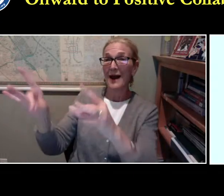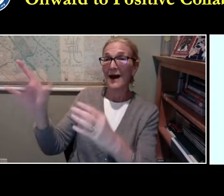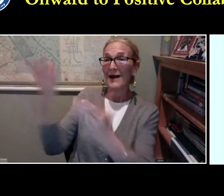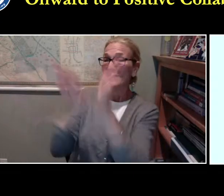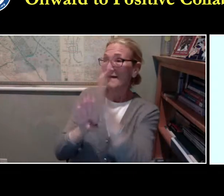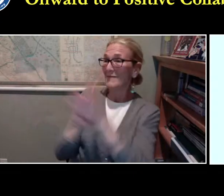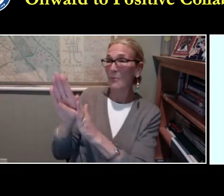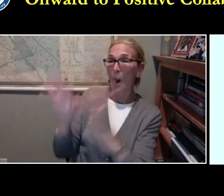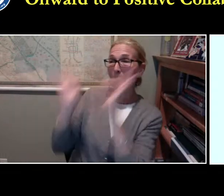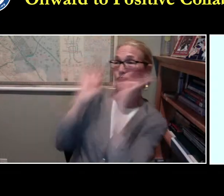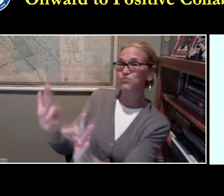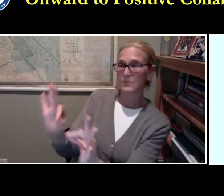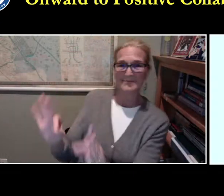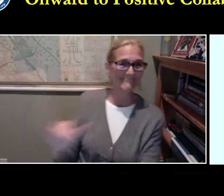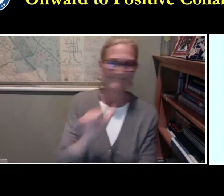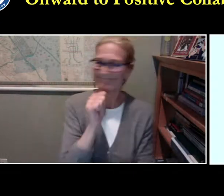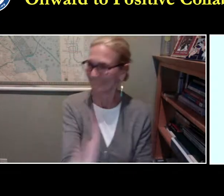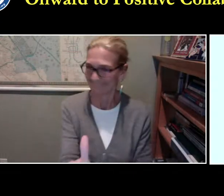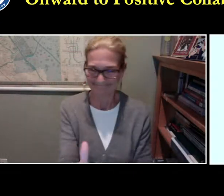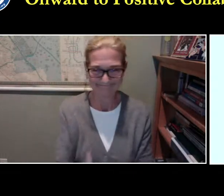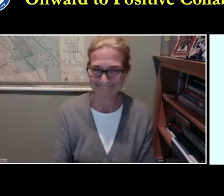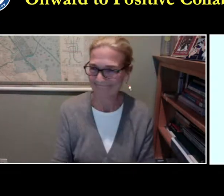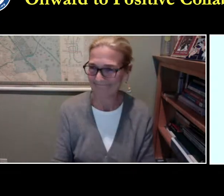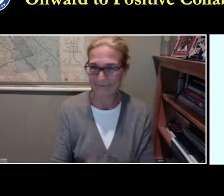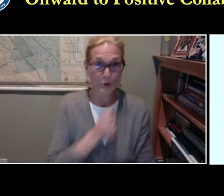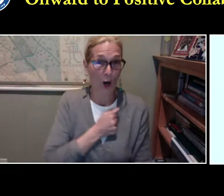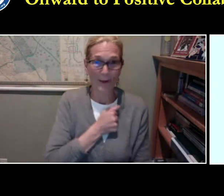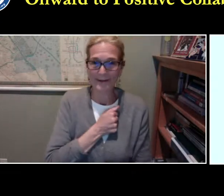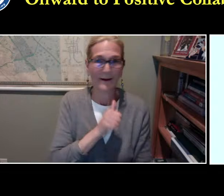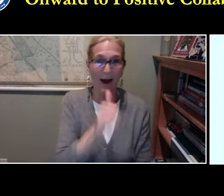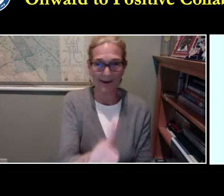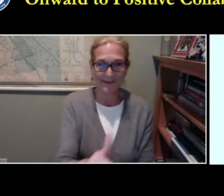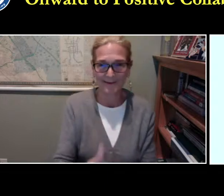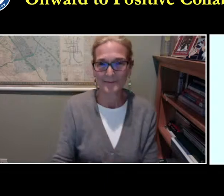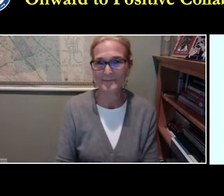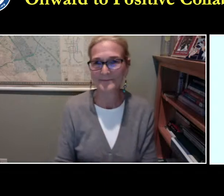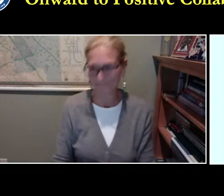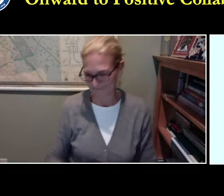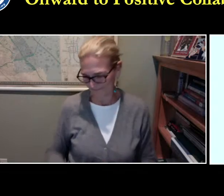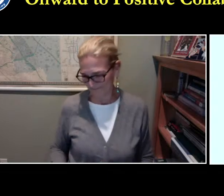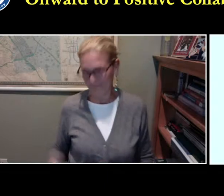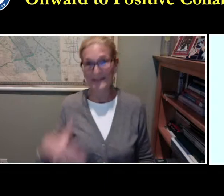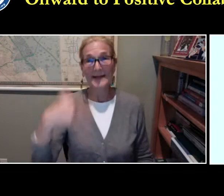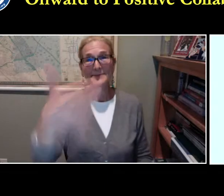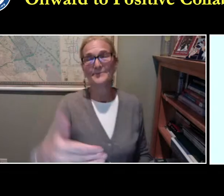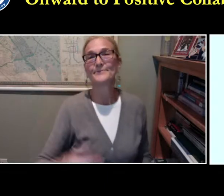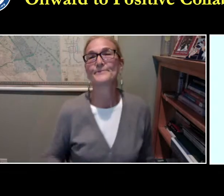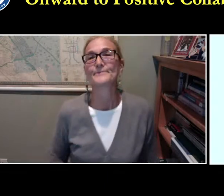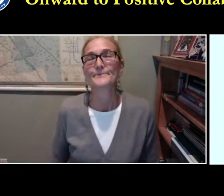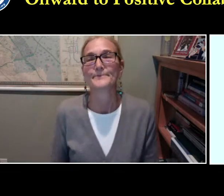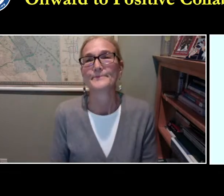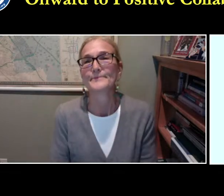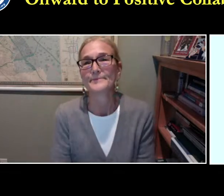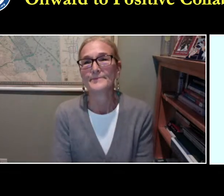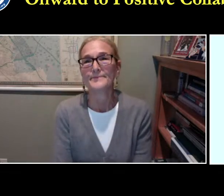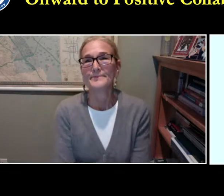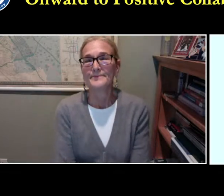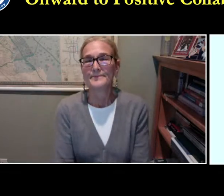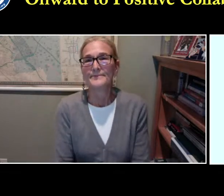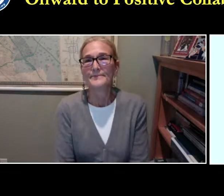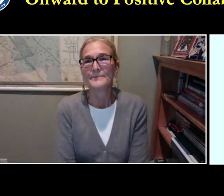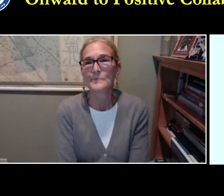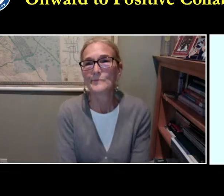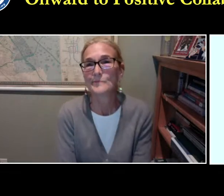spells out clearly that hearing technologies are not a panacea for language development. Sorry, they're just not.